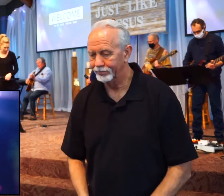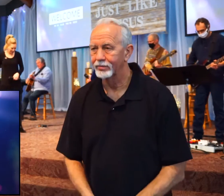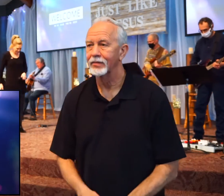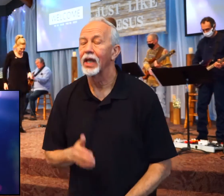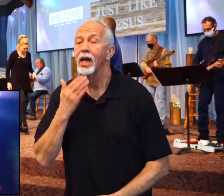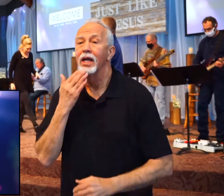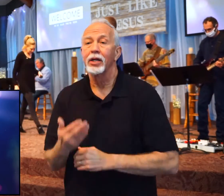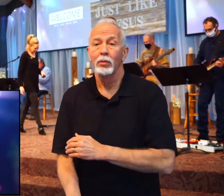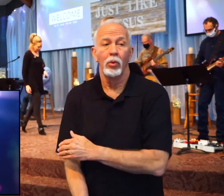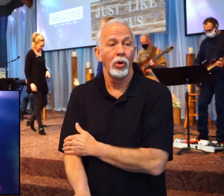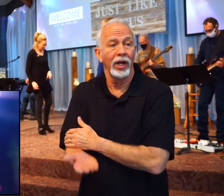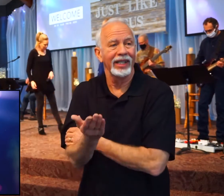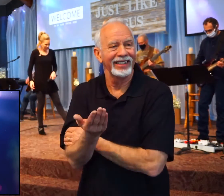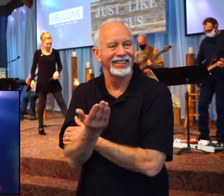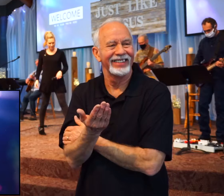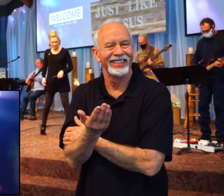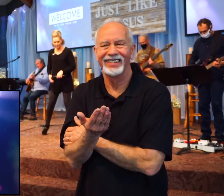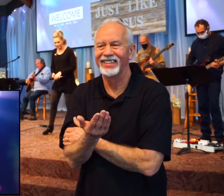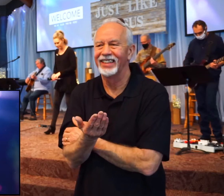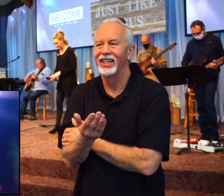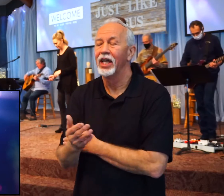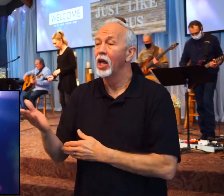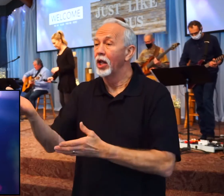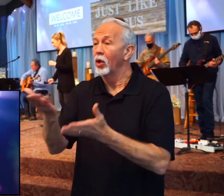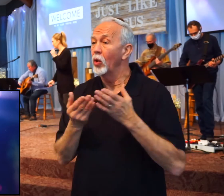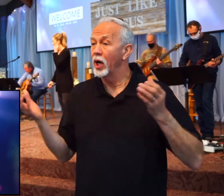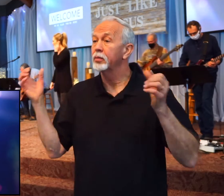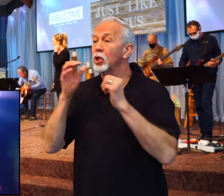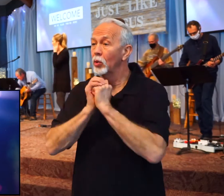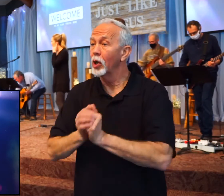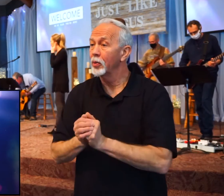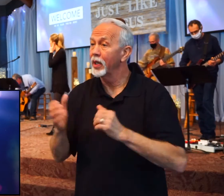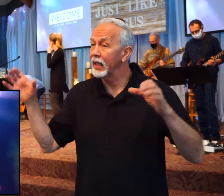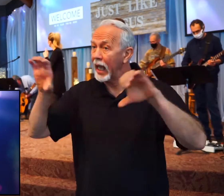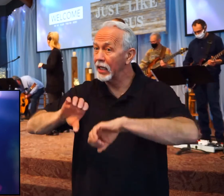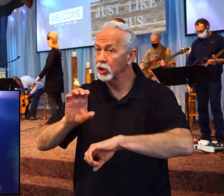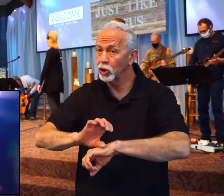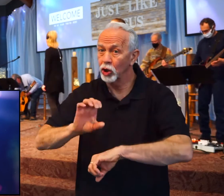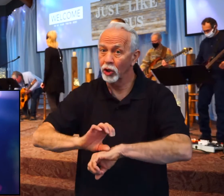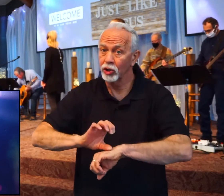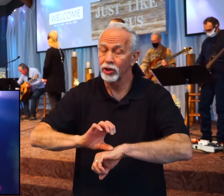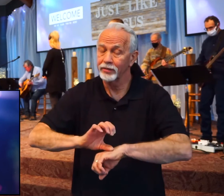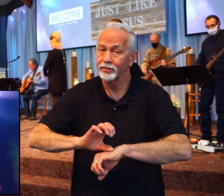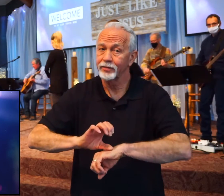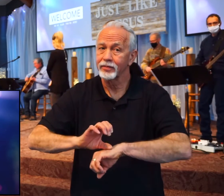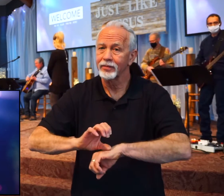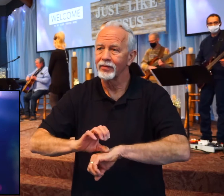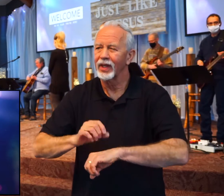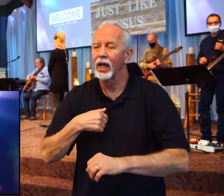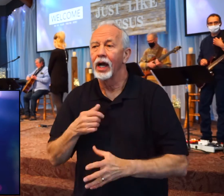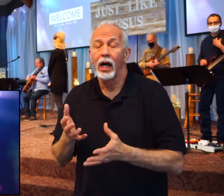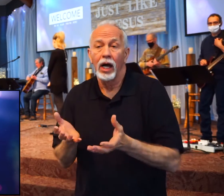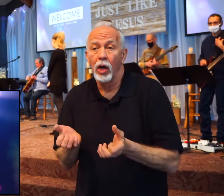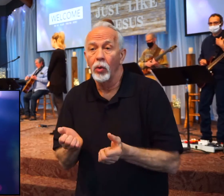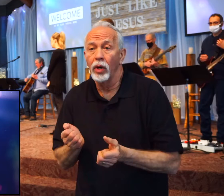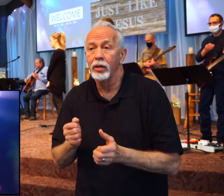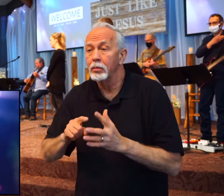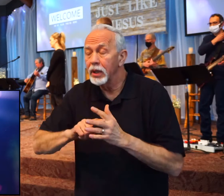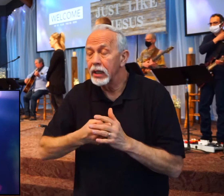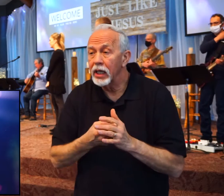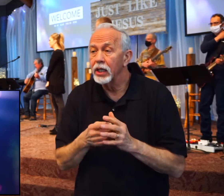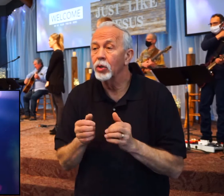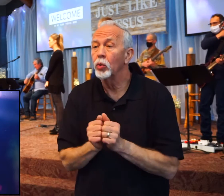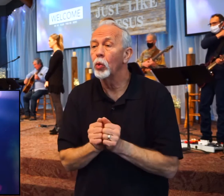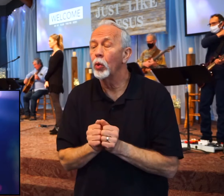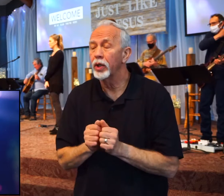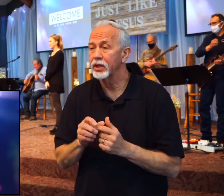Good morning. Welcome to worship at Canyons Church. I want to begin with a